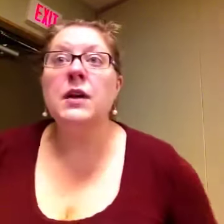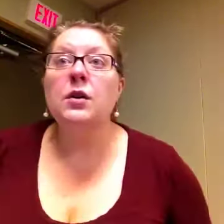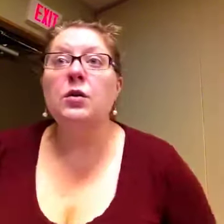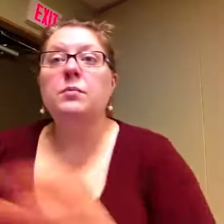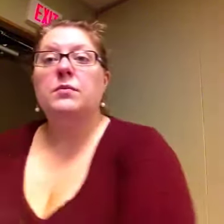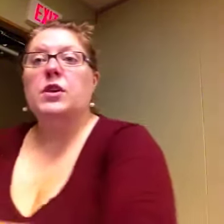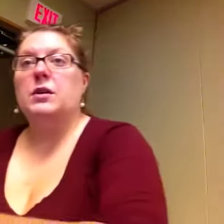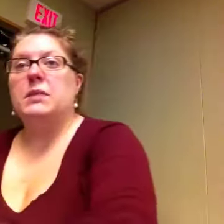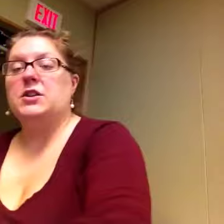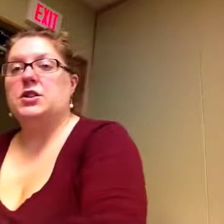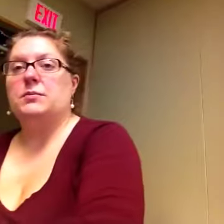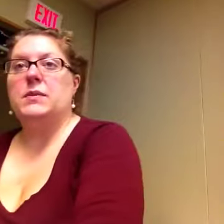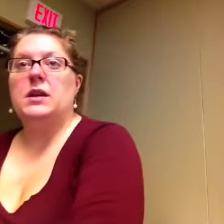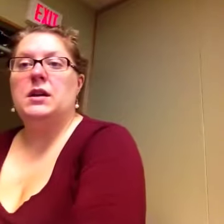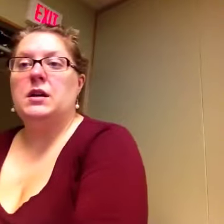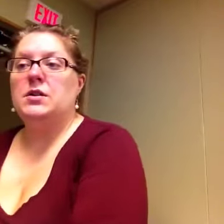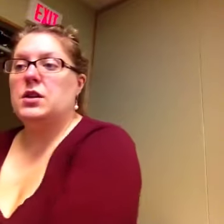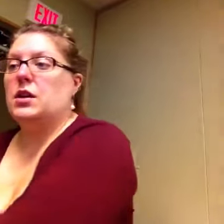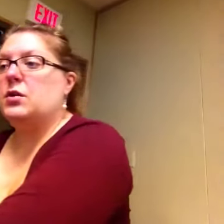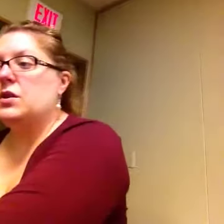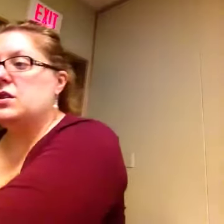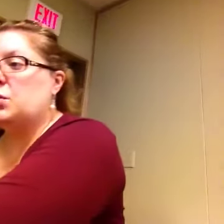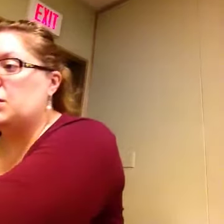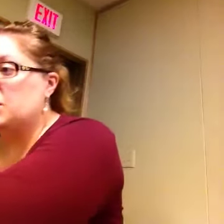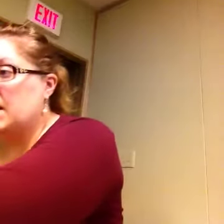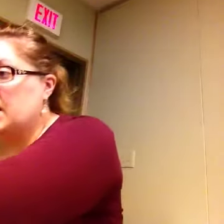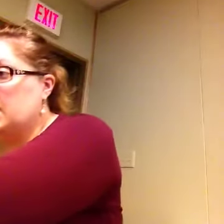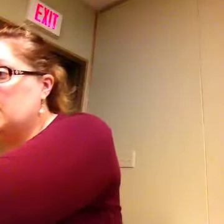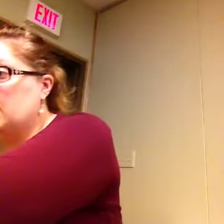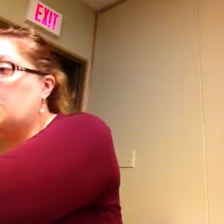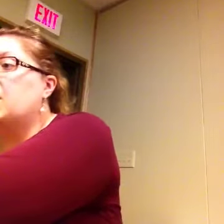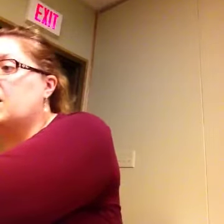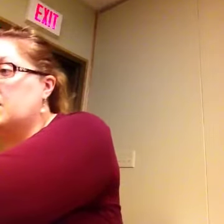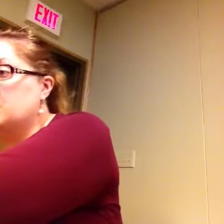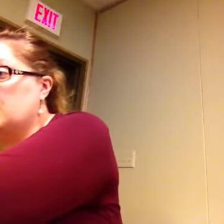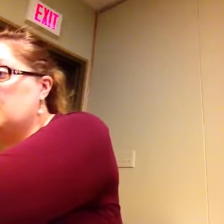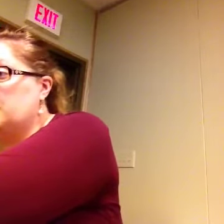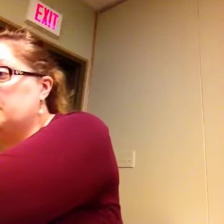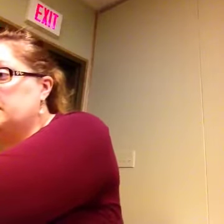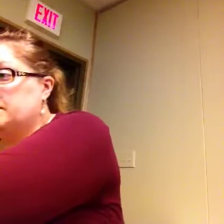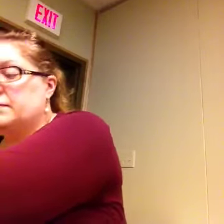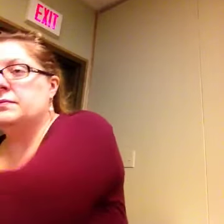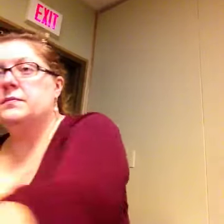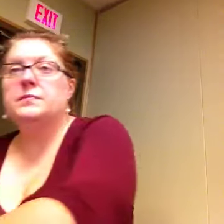Oh, sorry, page turn. So this is when you're down. I will carry, so.